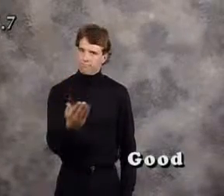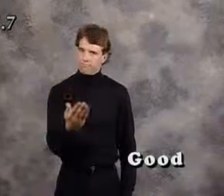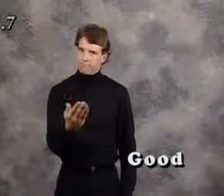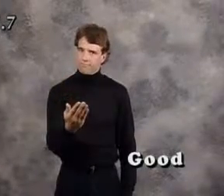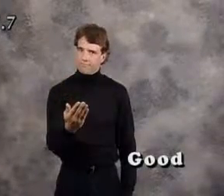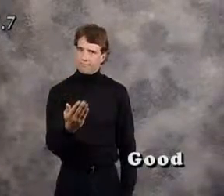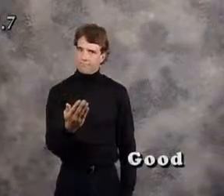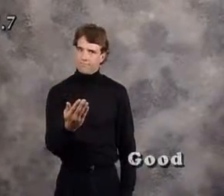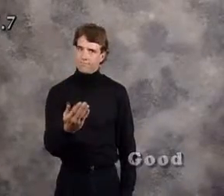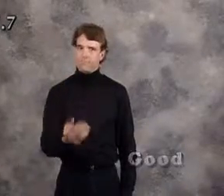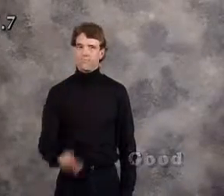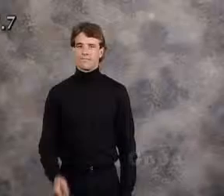Good.